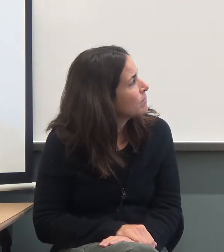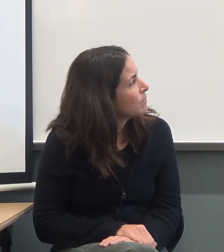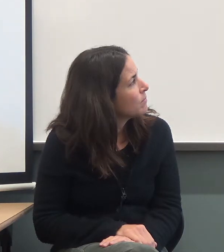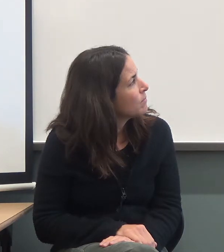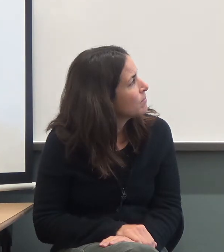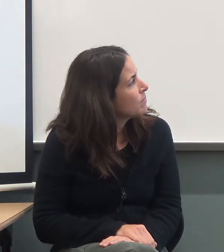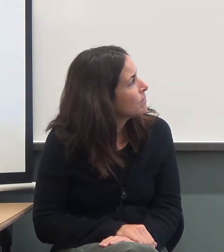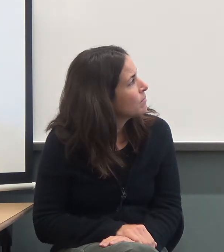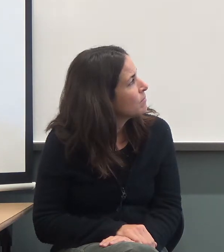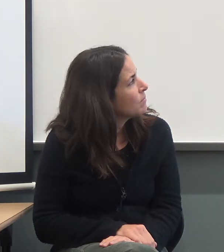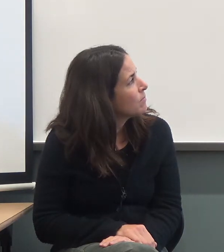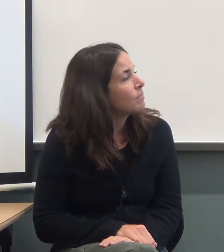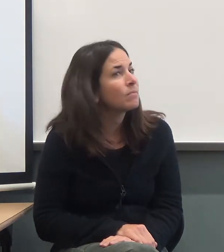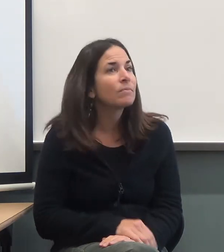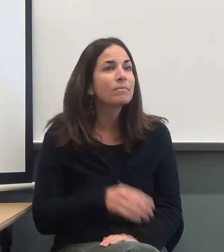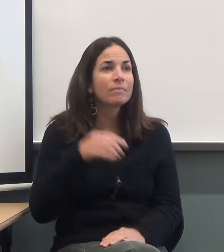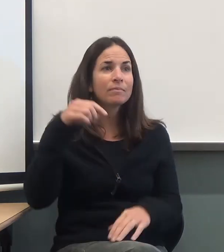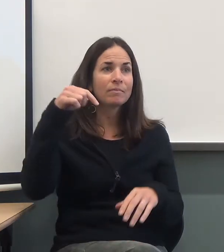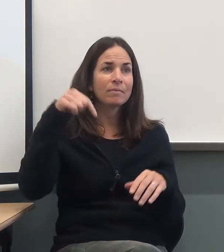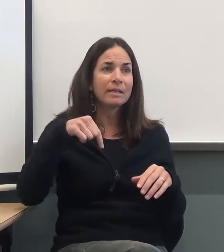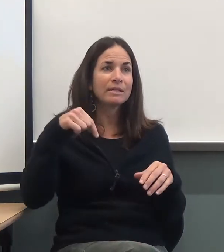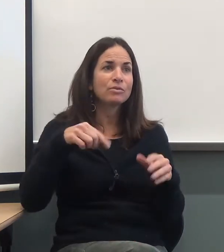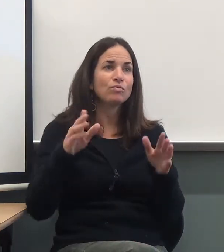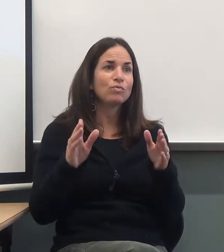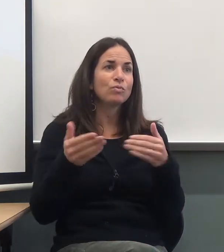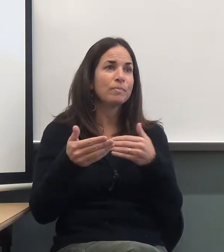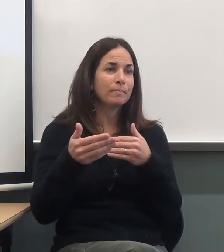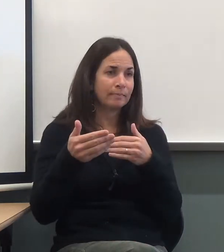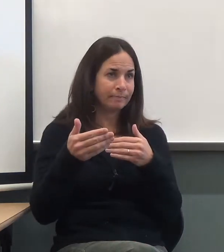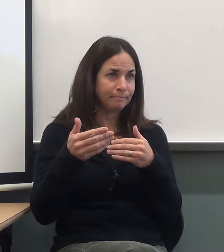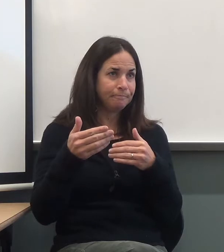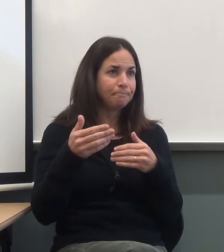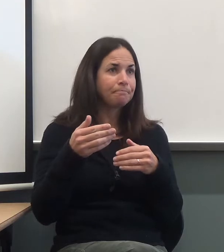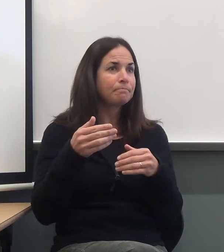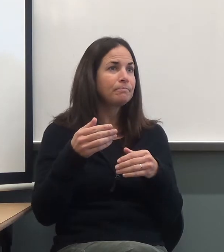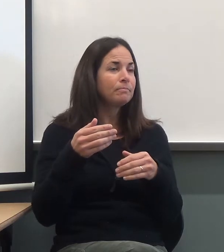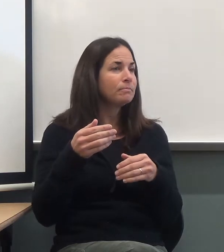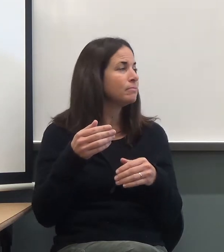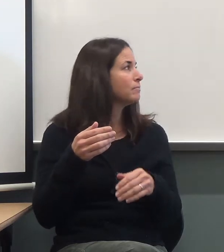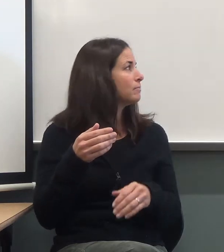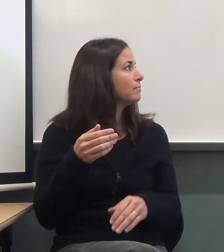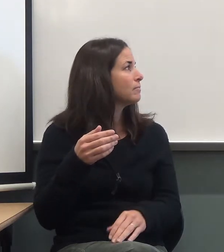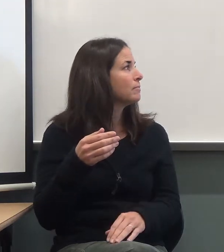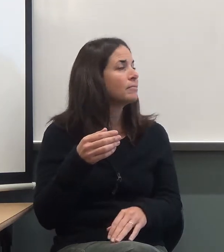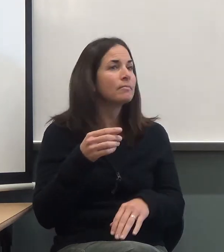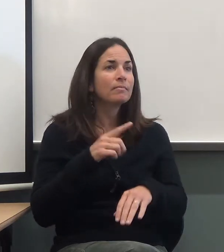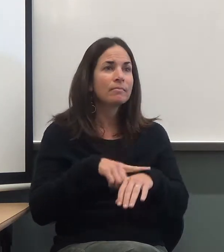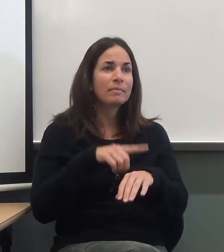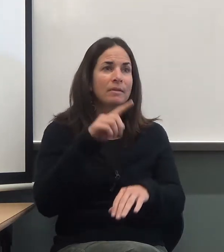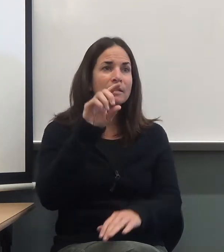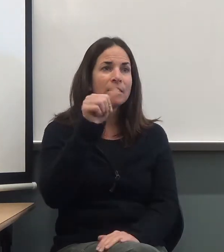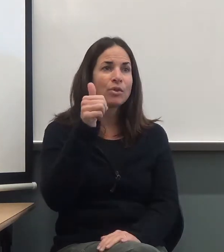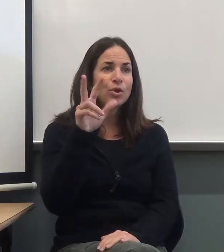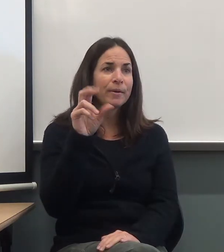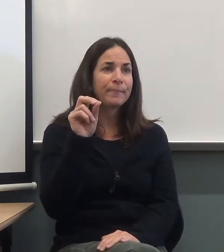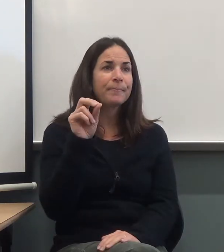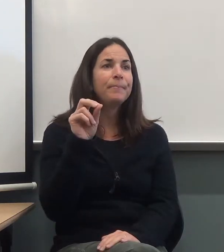This room right here, where we are, at 11, 10:30? 10:30.